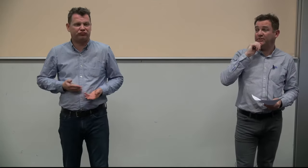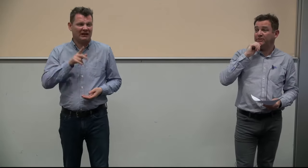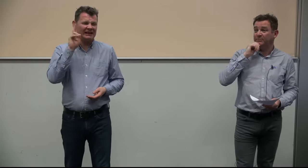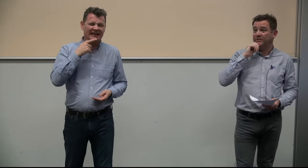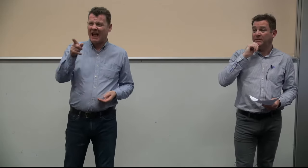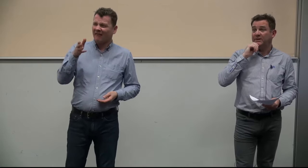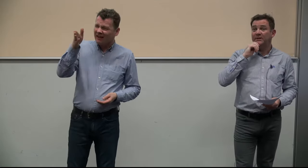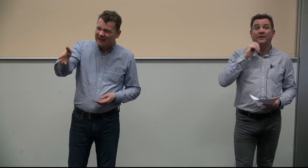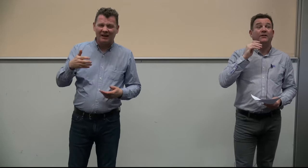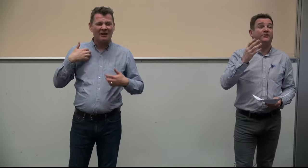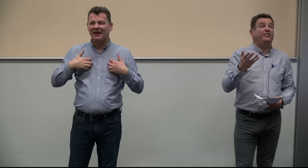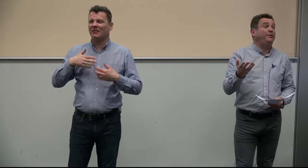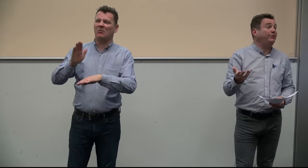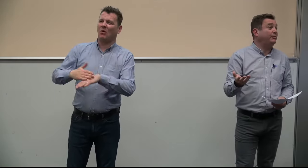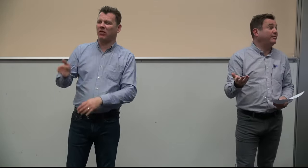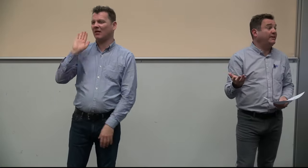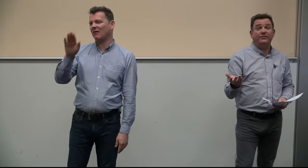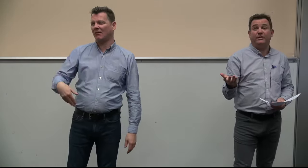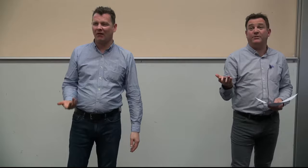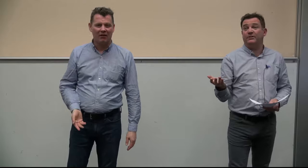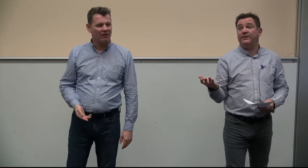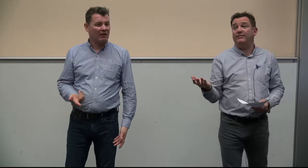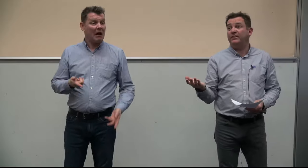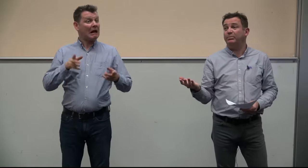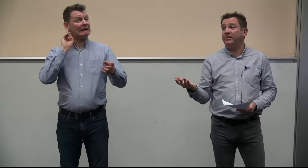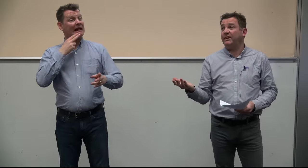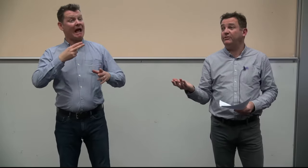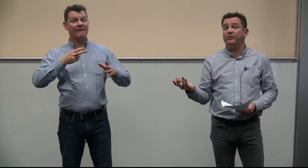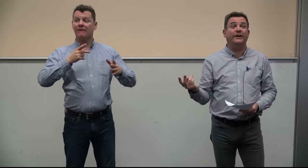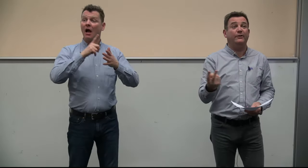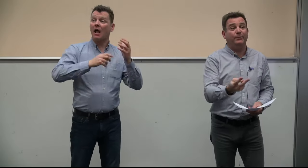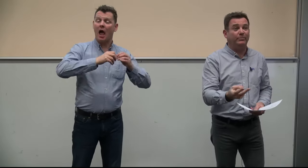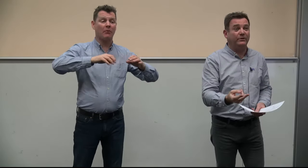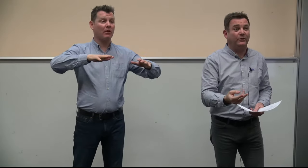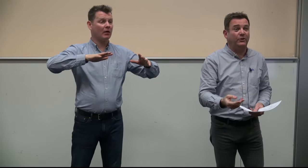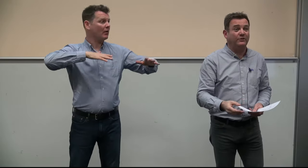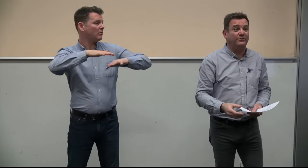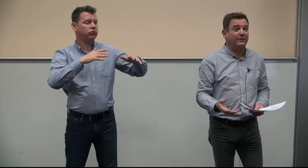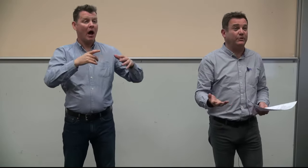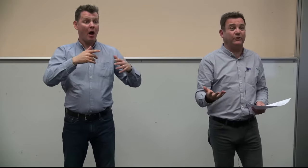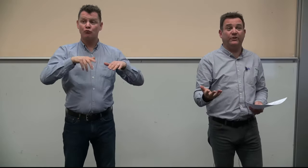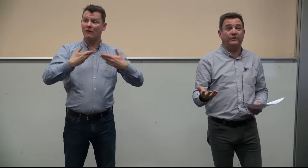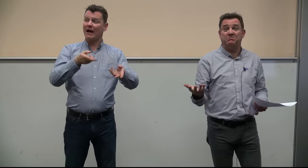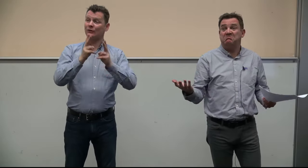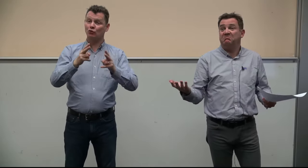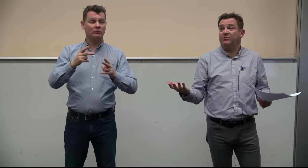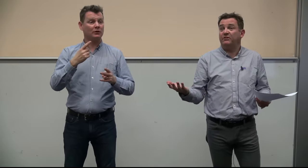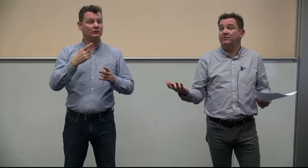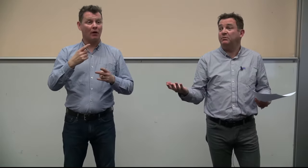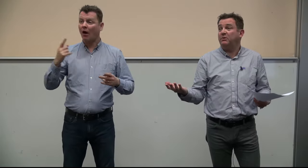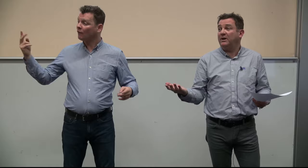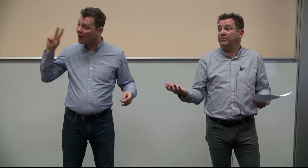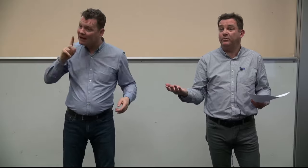that interesting to them. Deaf people don't provide interpreters at deaf club in case two hearing people go along to see what's going on.